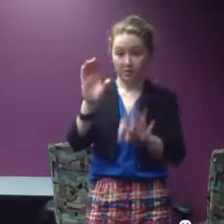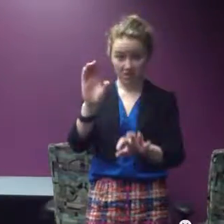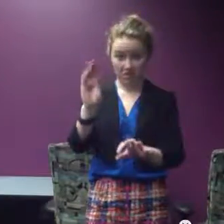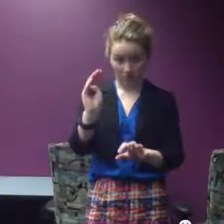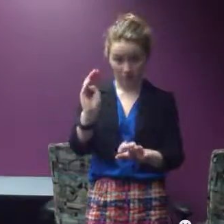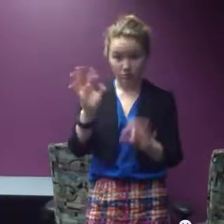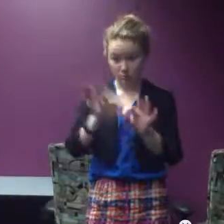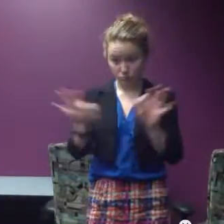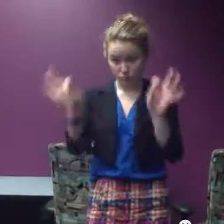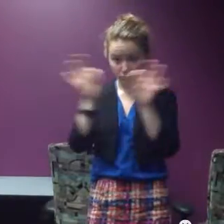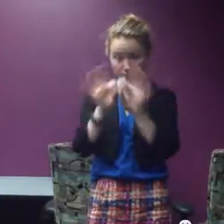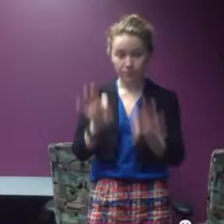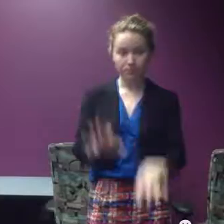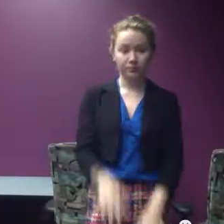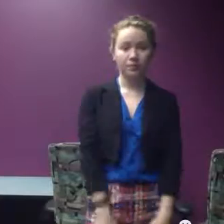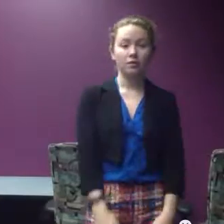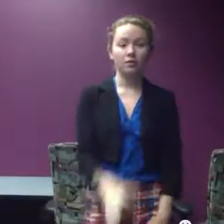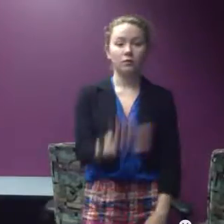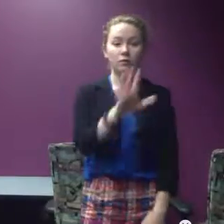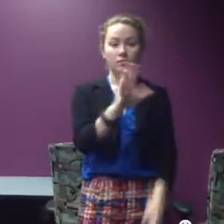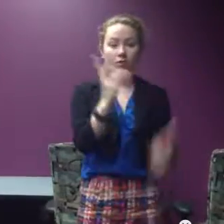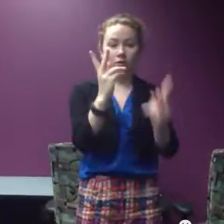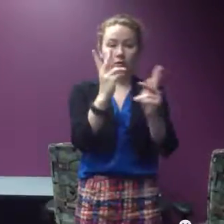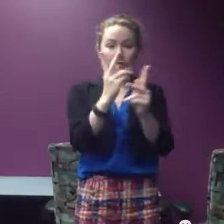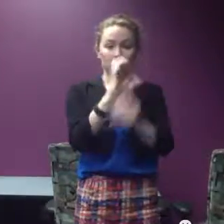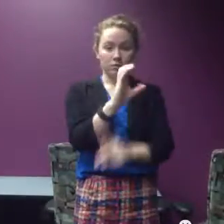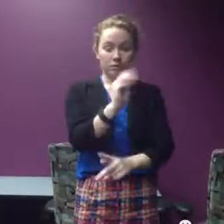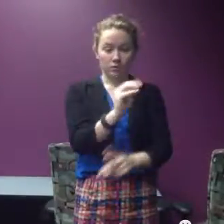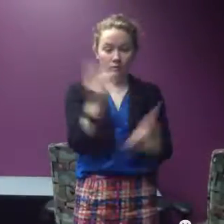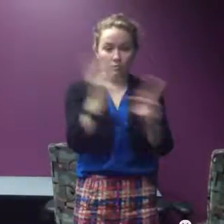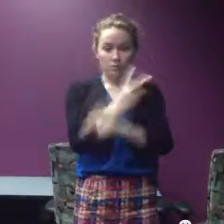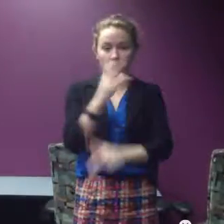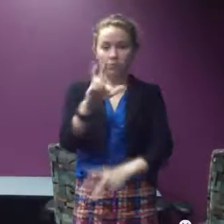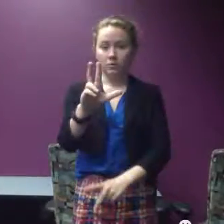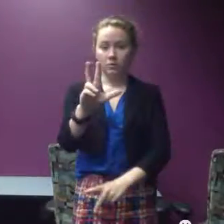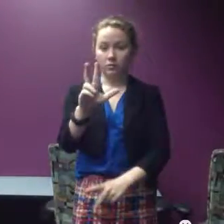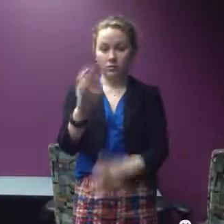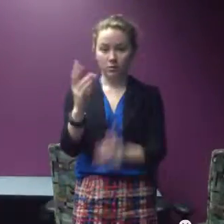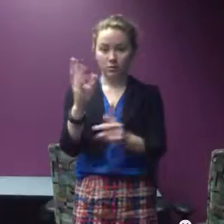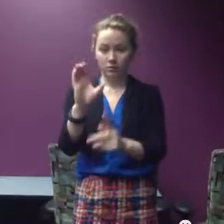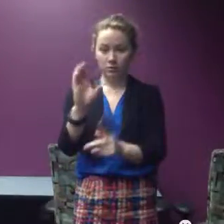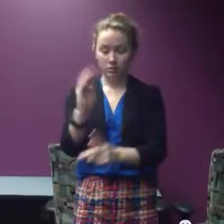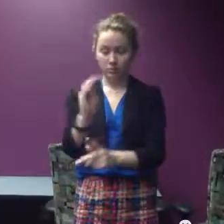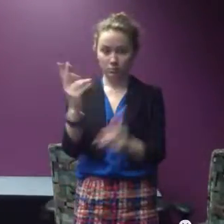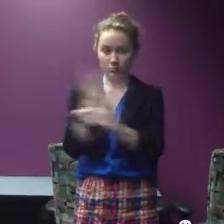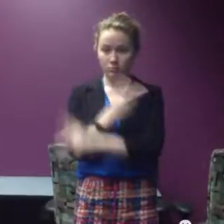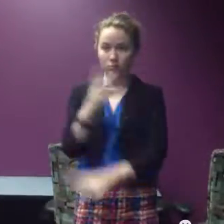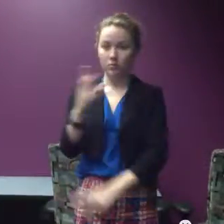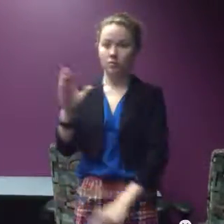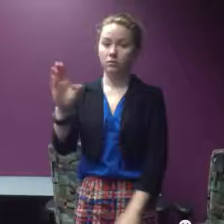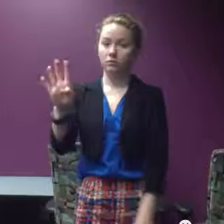It's important to keep in mind the centimeters. Centimeters times centimeters